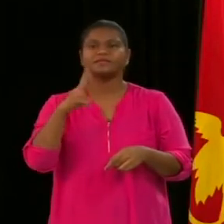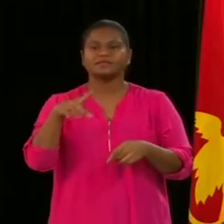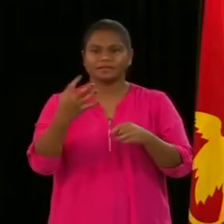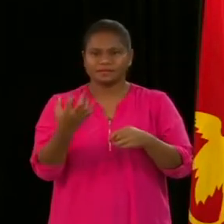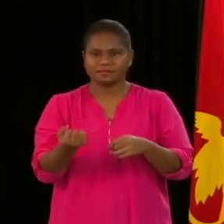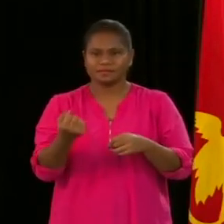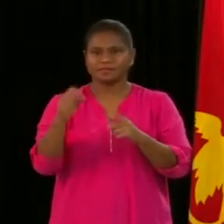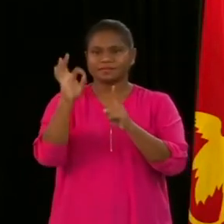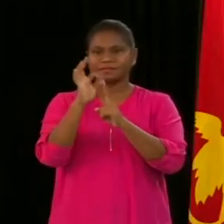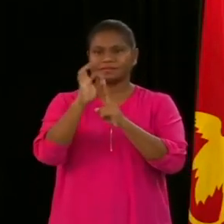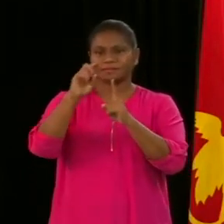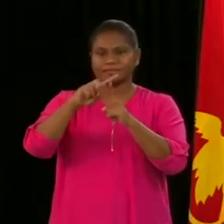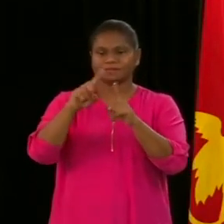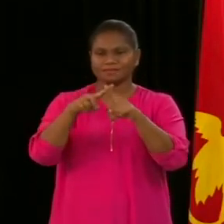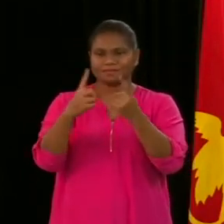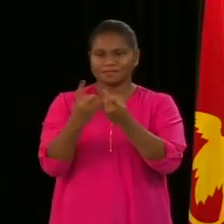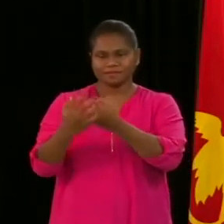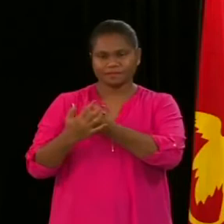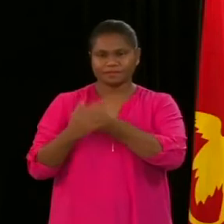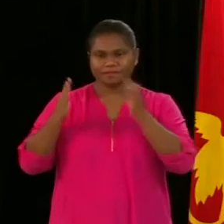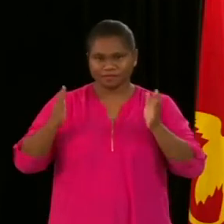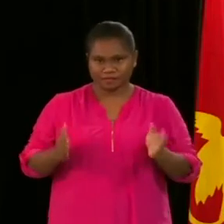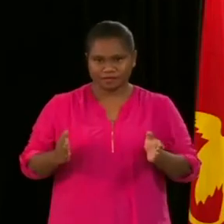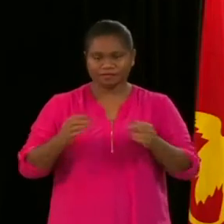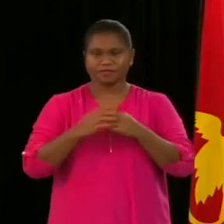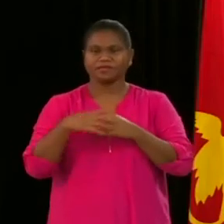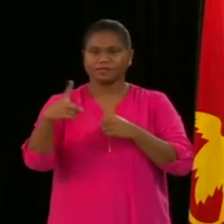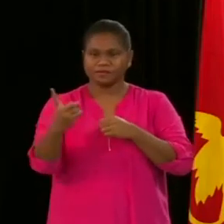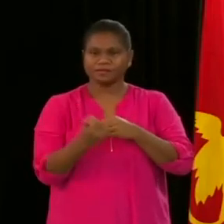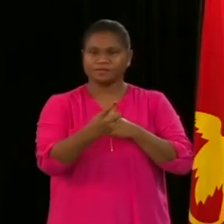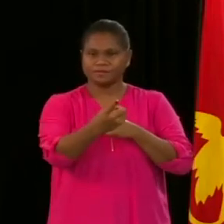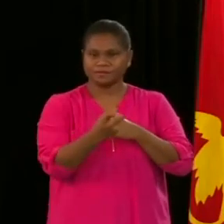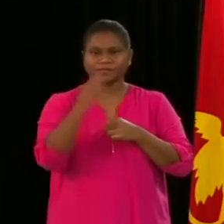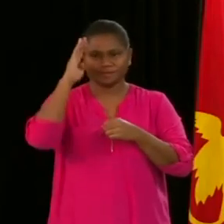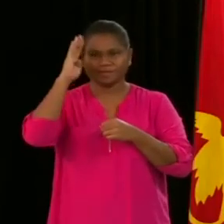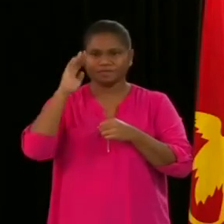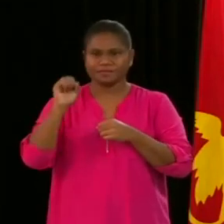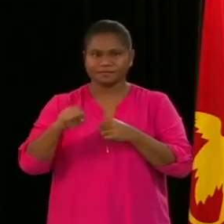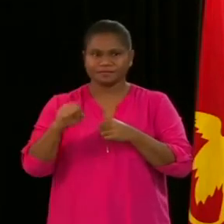PPEs to be procured and brought in to the country.